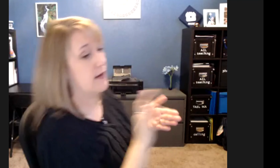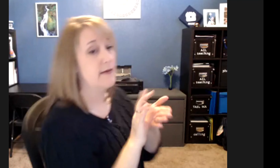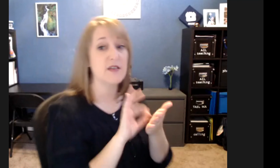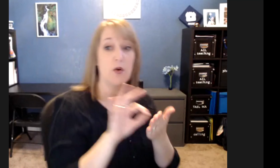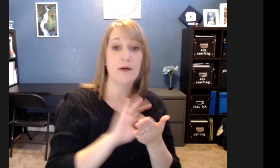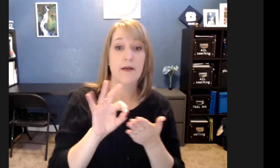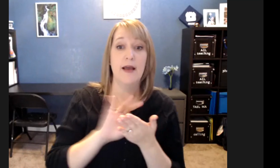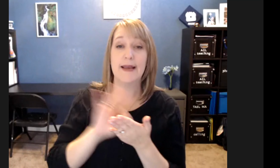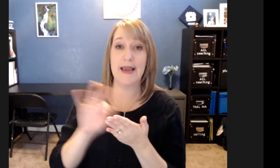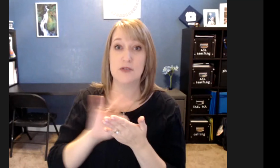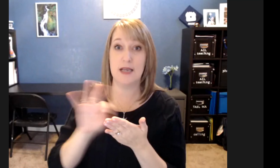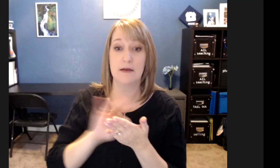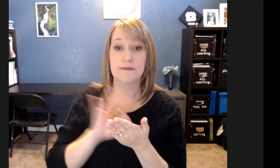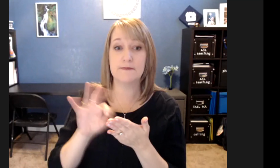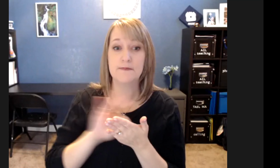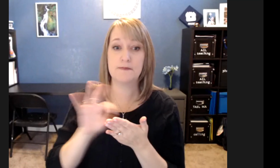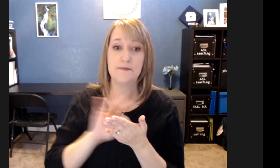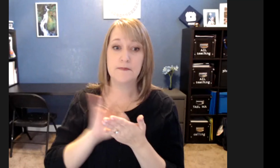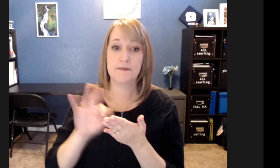Okay, so accounting.